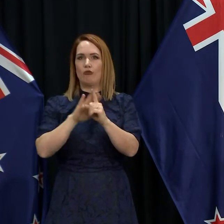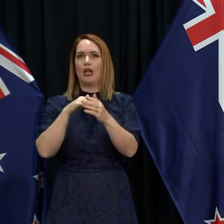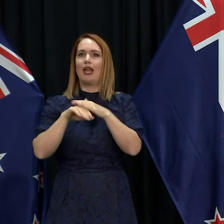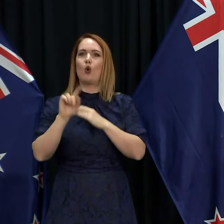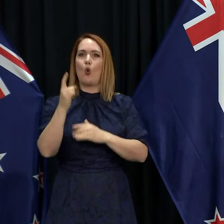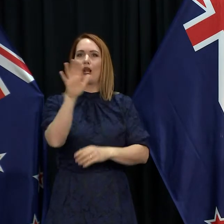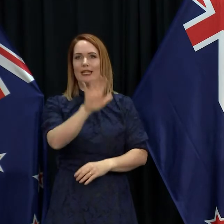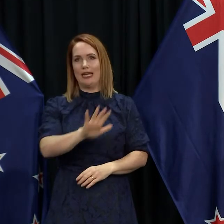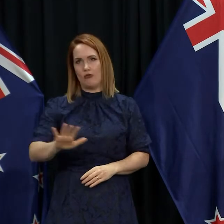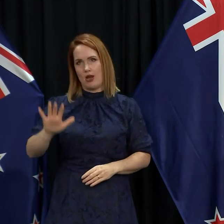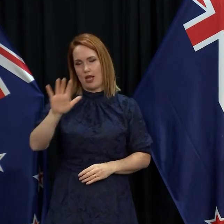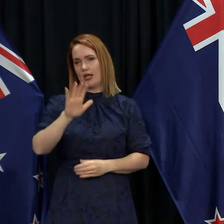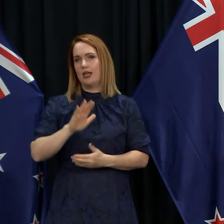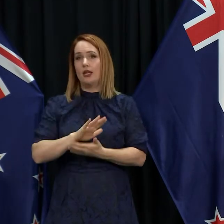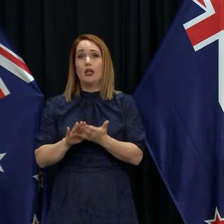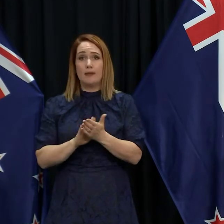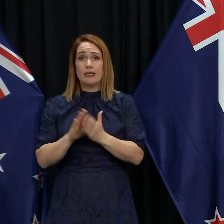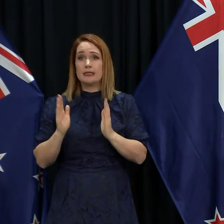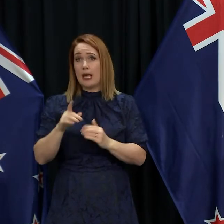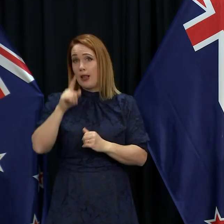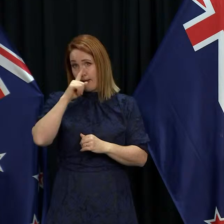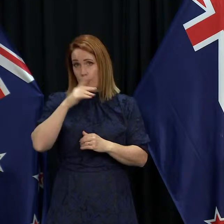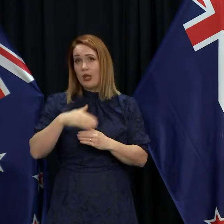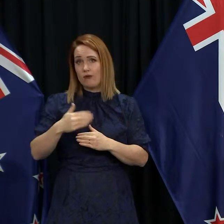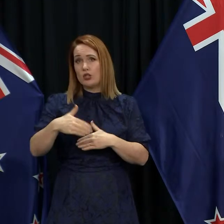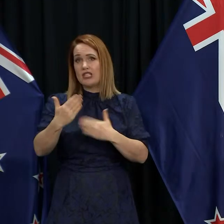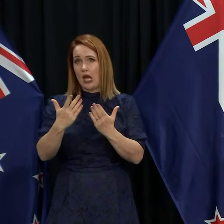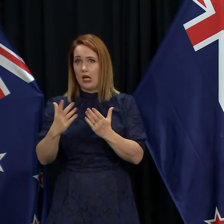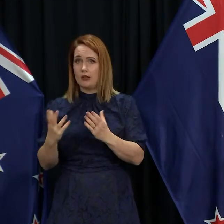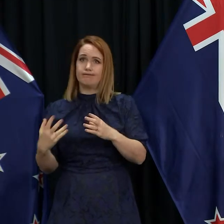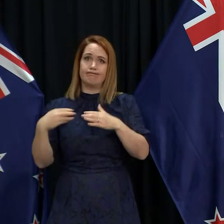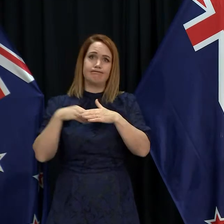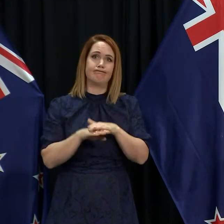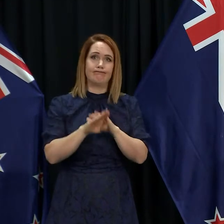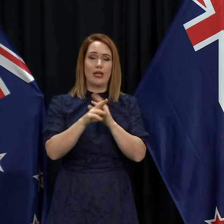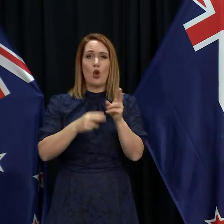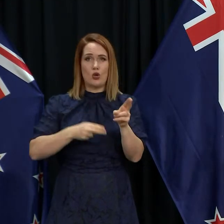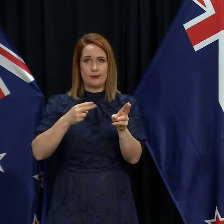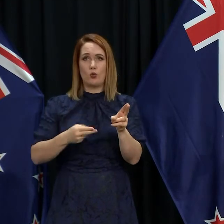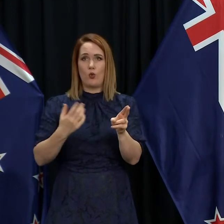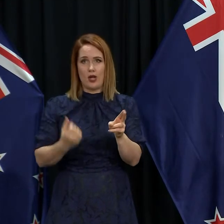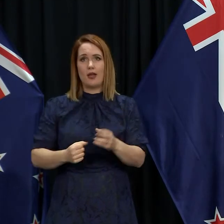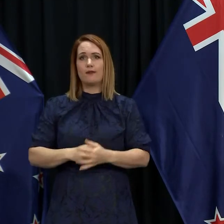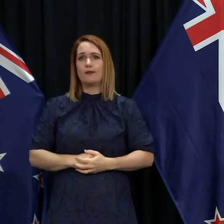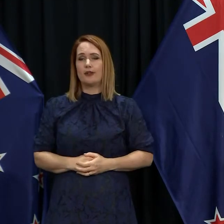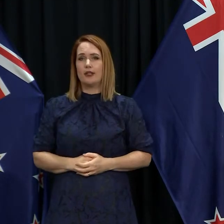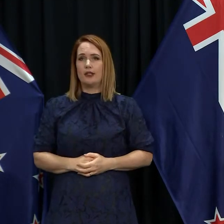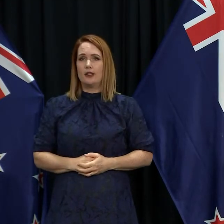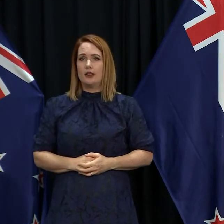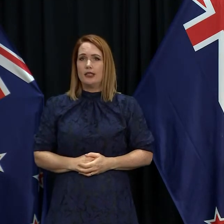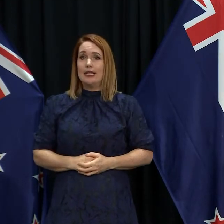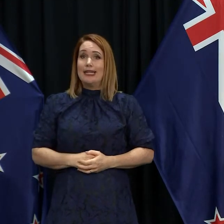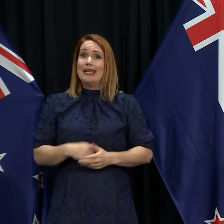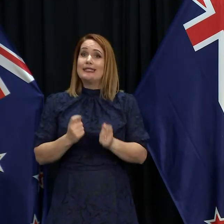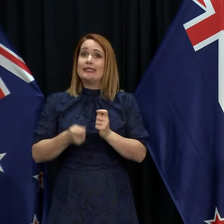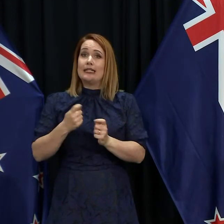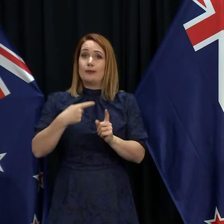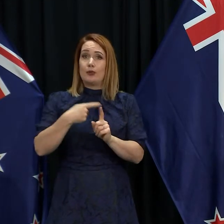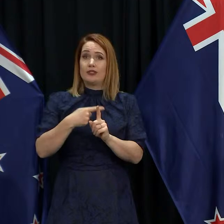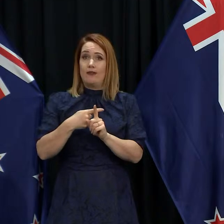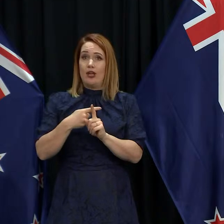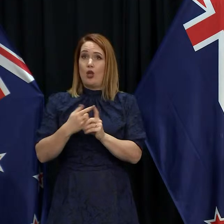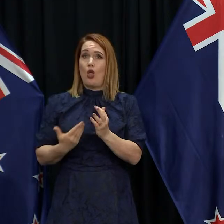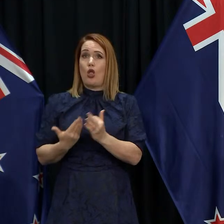So there are still people being admitted every day. The other comment I would make is that the test positivity rate across all the